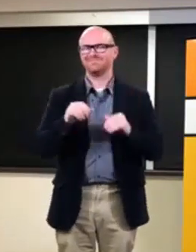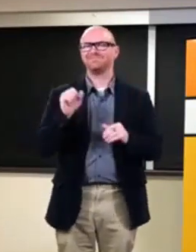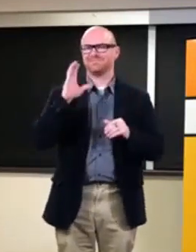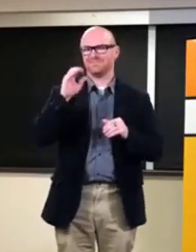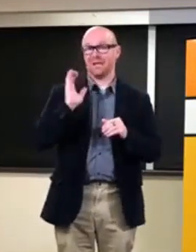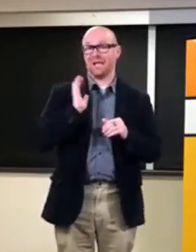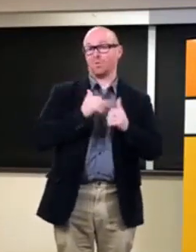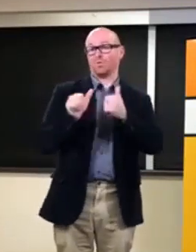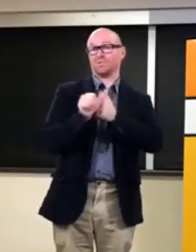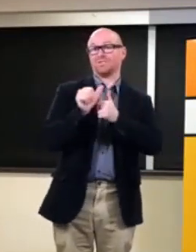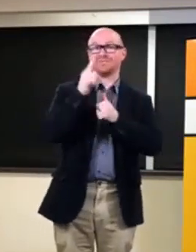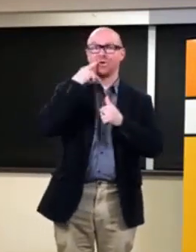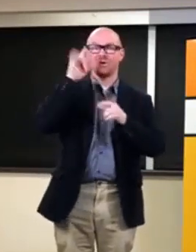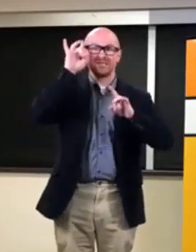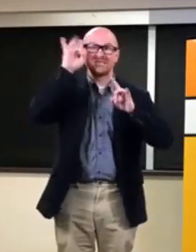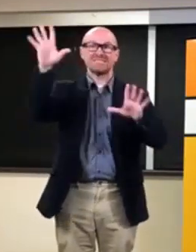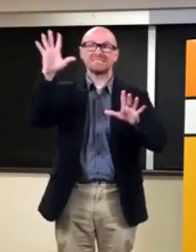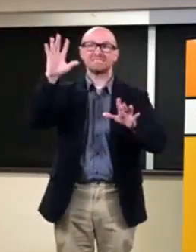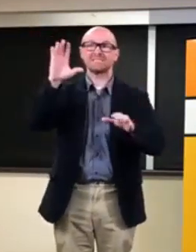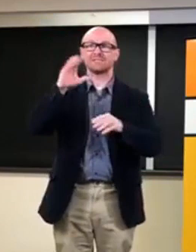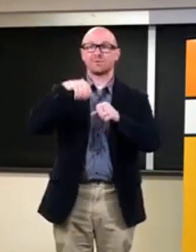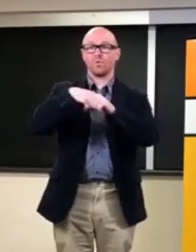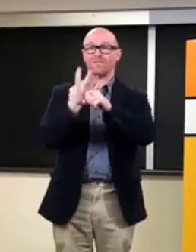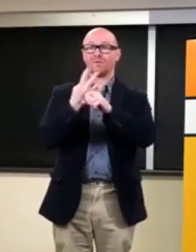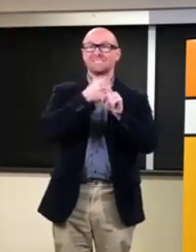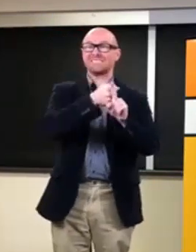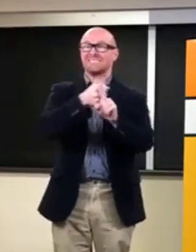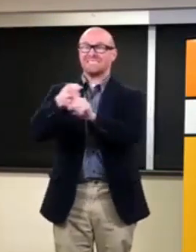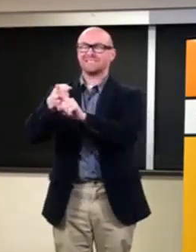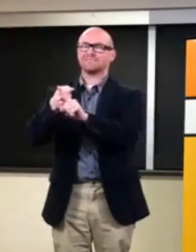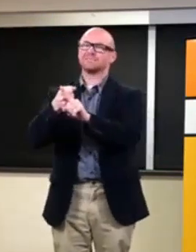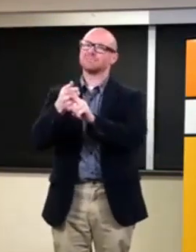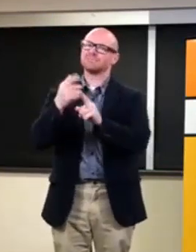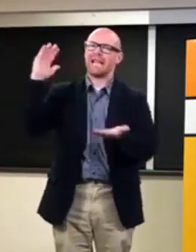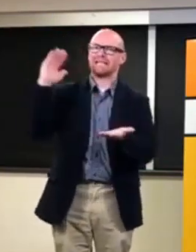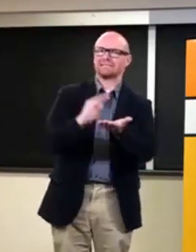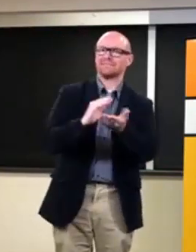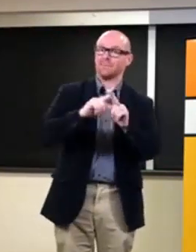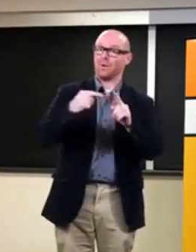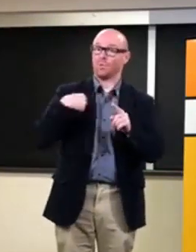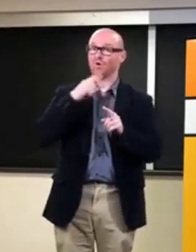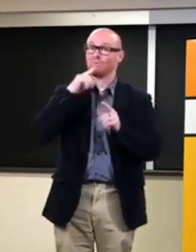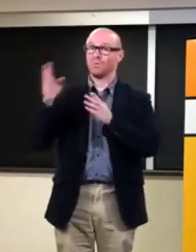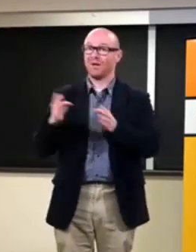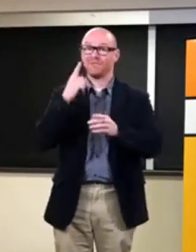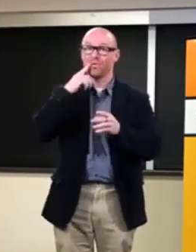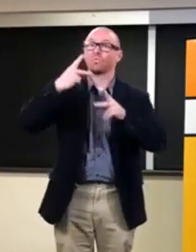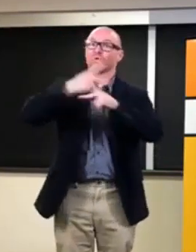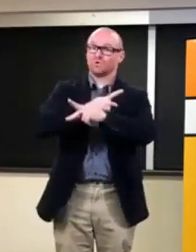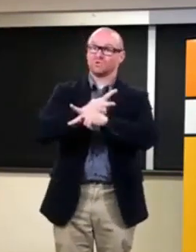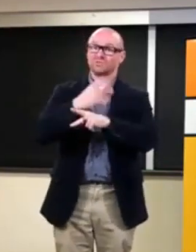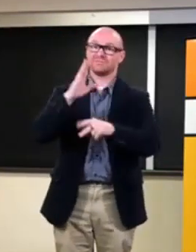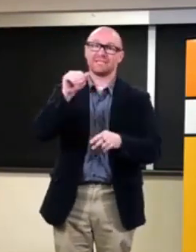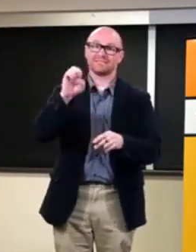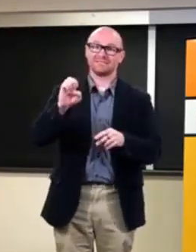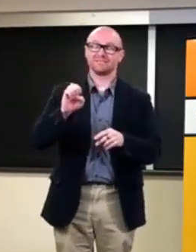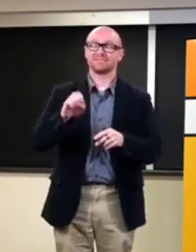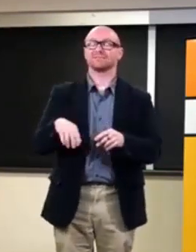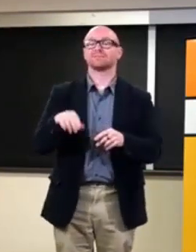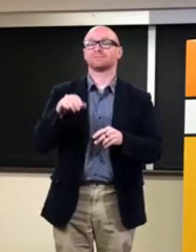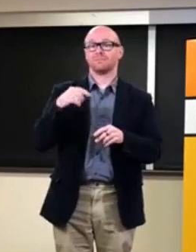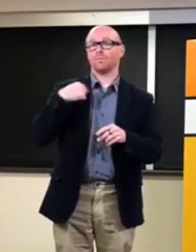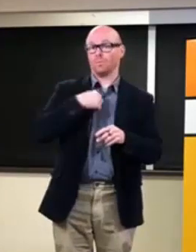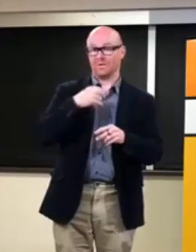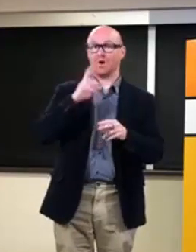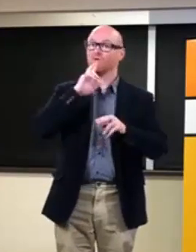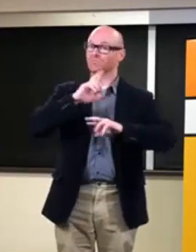less risk for severe outcomes due to COVID-19. However, we're always preparing for worst case scenario in case those projections don't hold true, that we